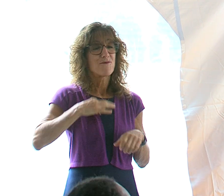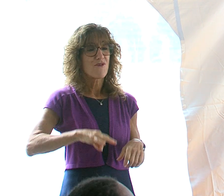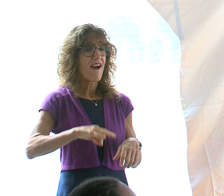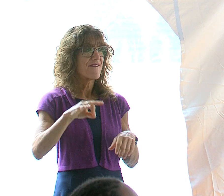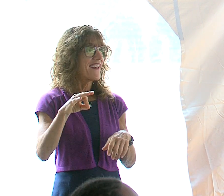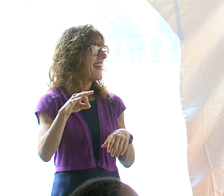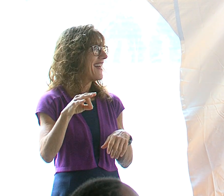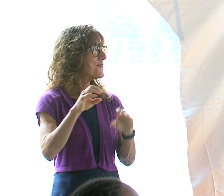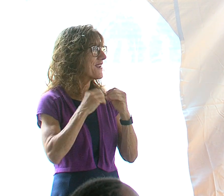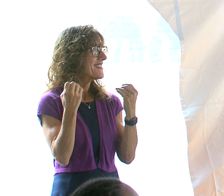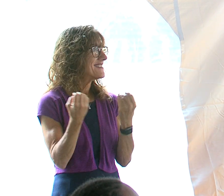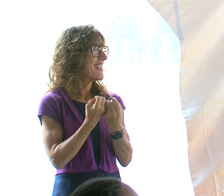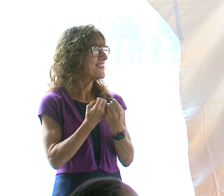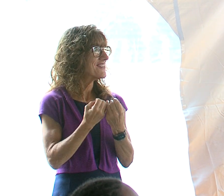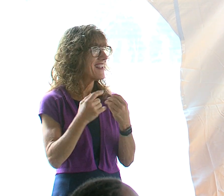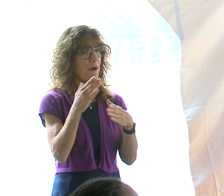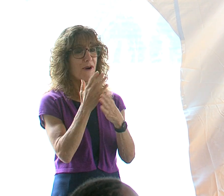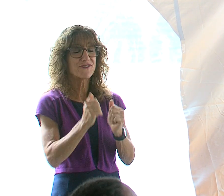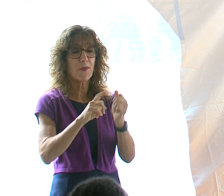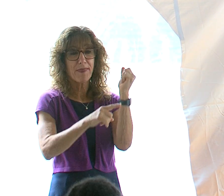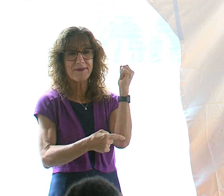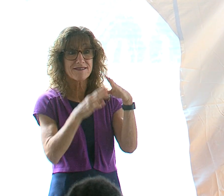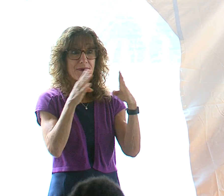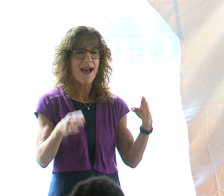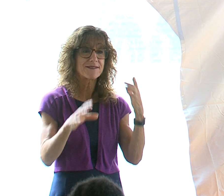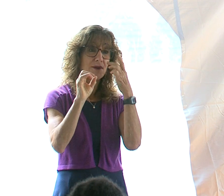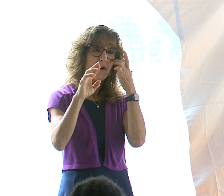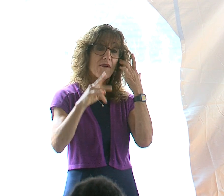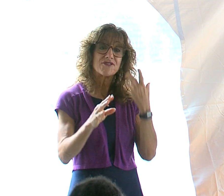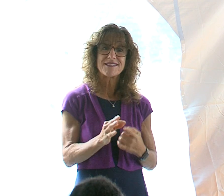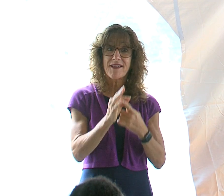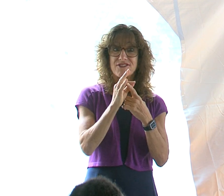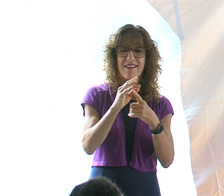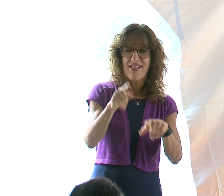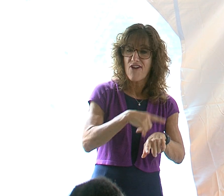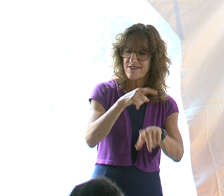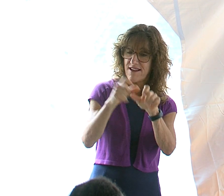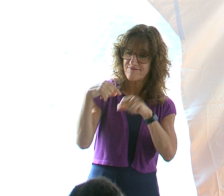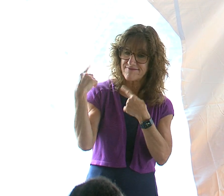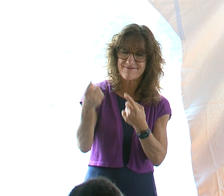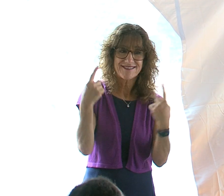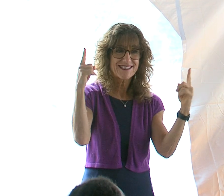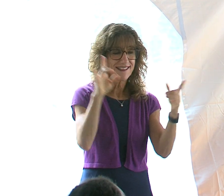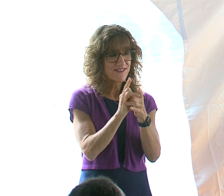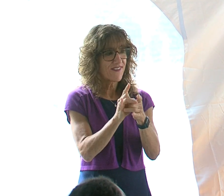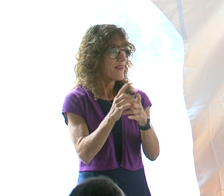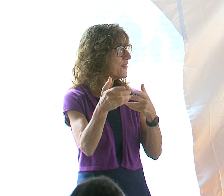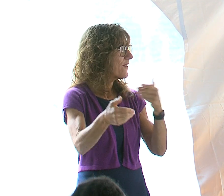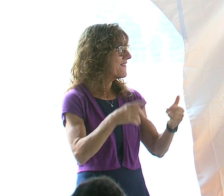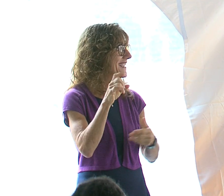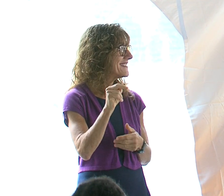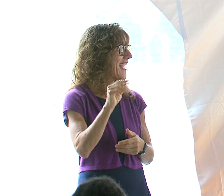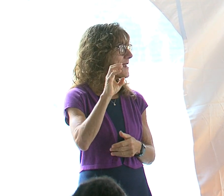housing development projects, and our partnership with Episcopal Housing Corporation in particular is longstanding and successful. I want to invite